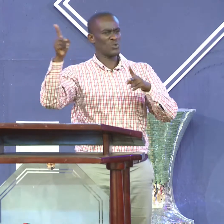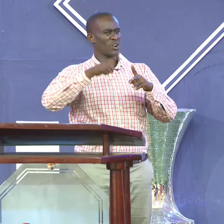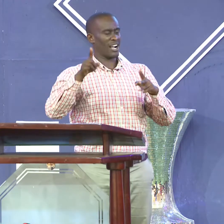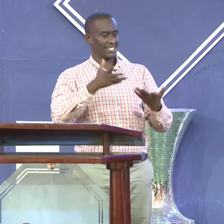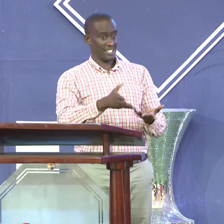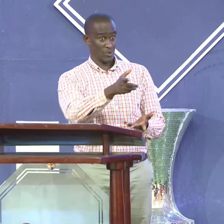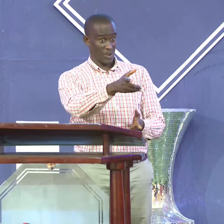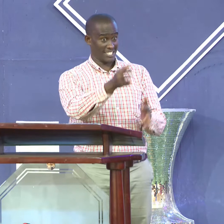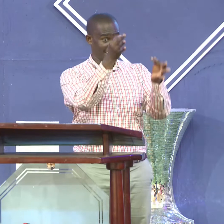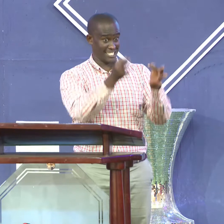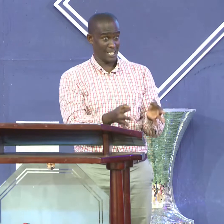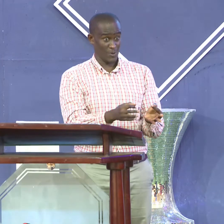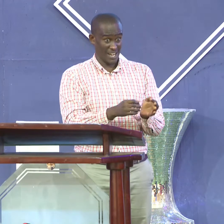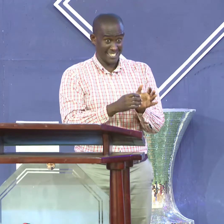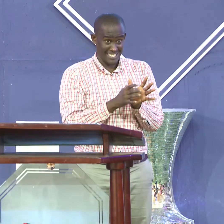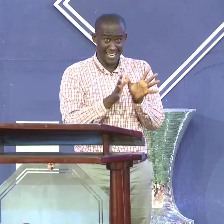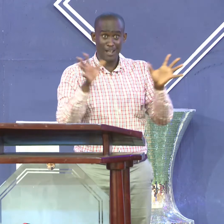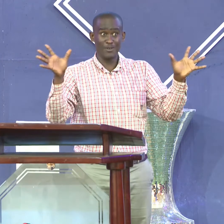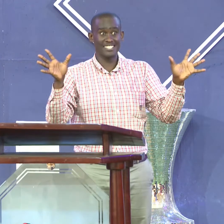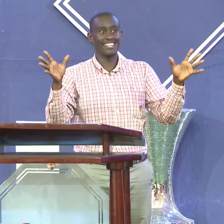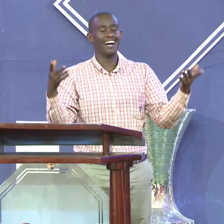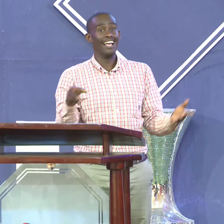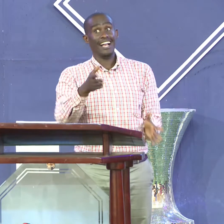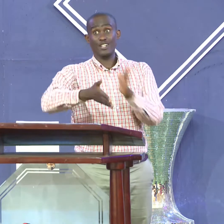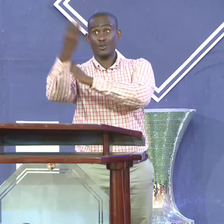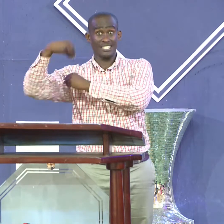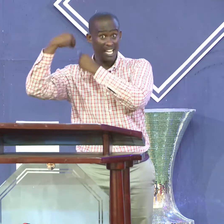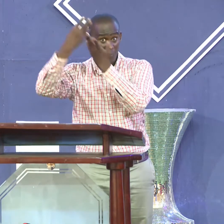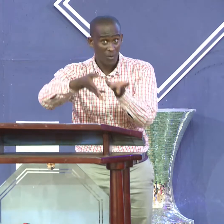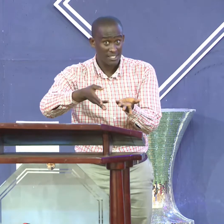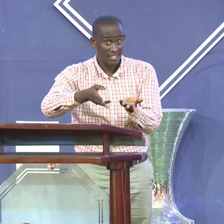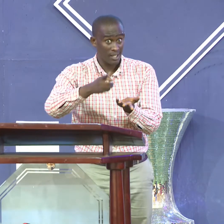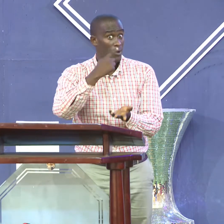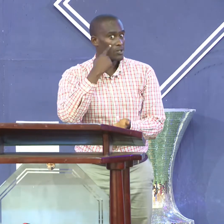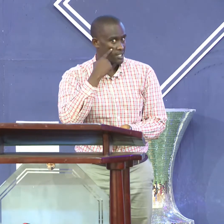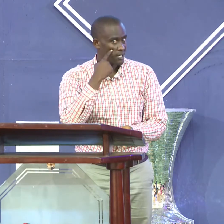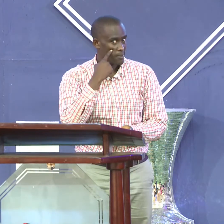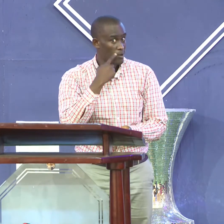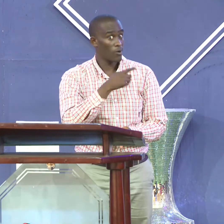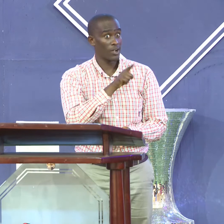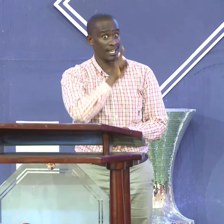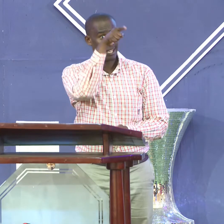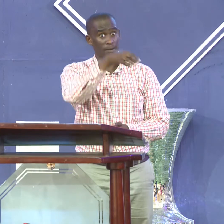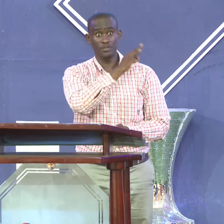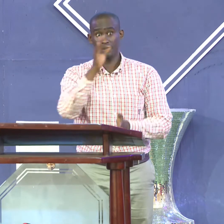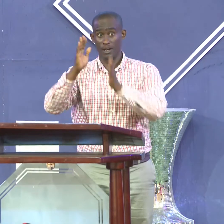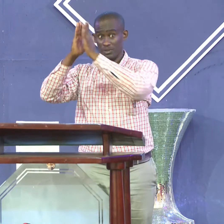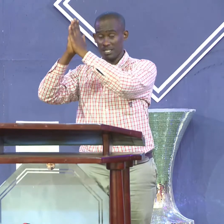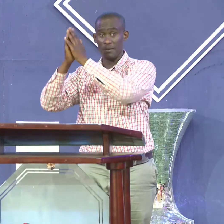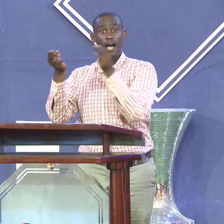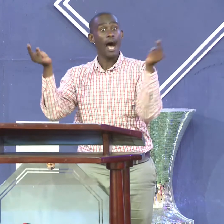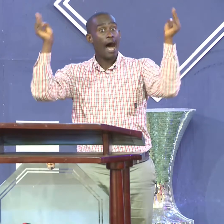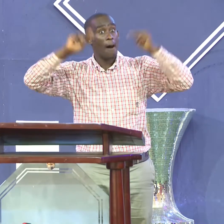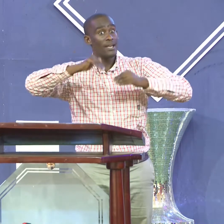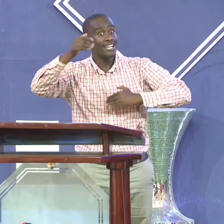away. When this money falls, which God gave to you, you will go in prayer and